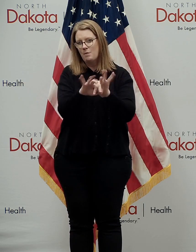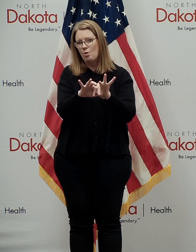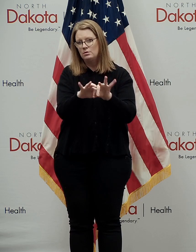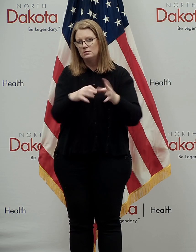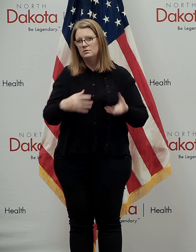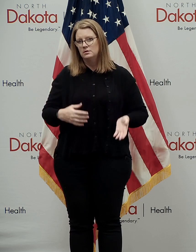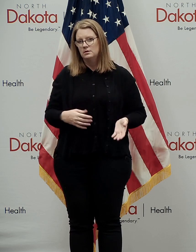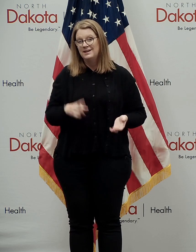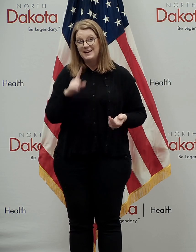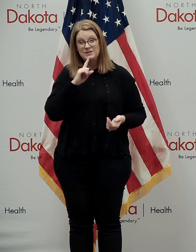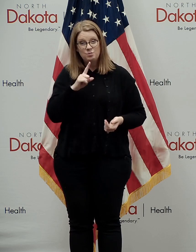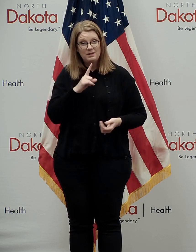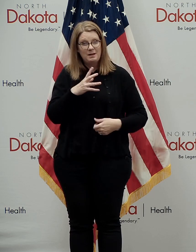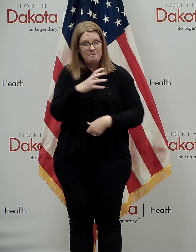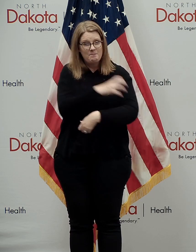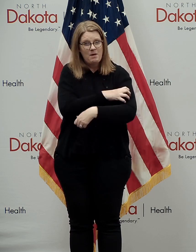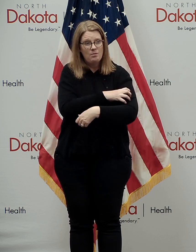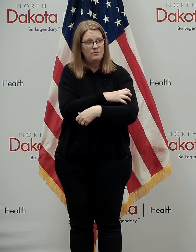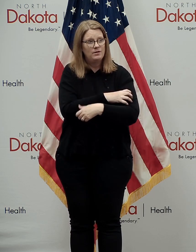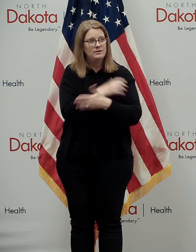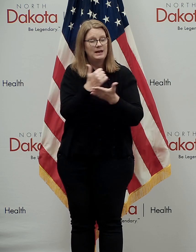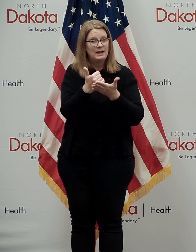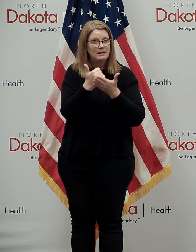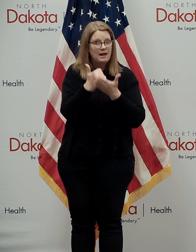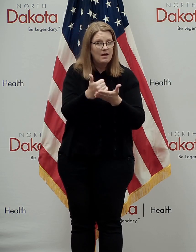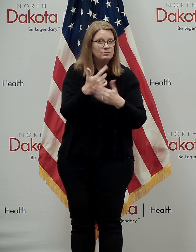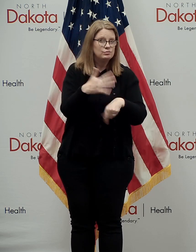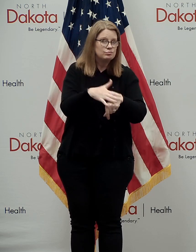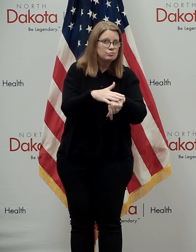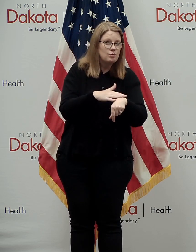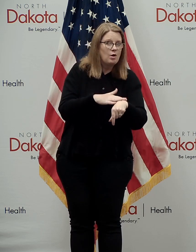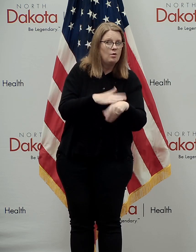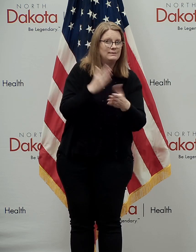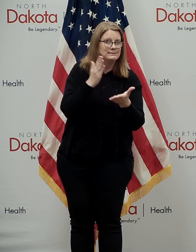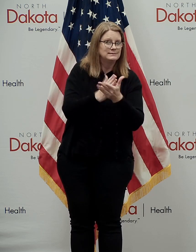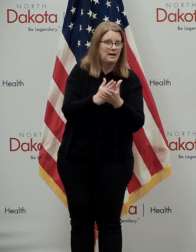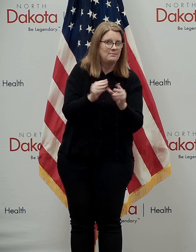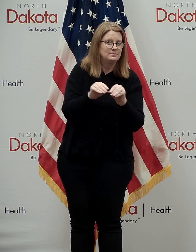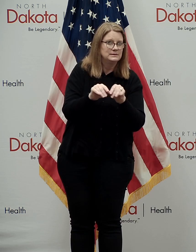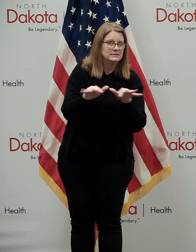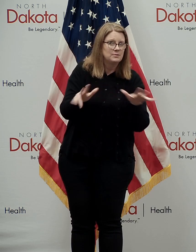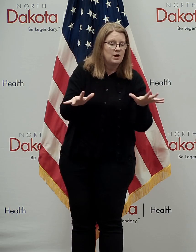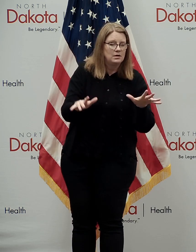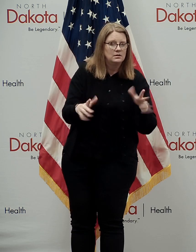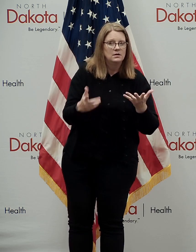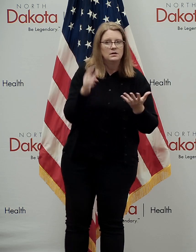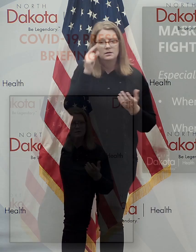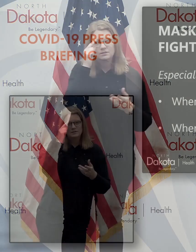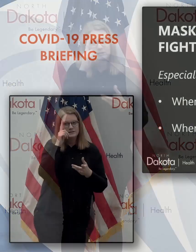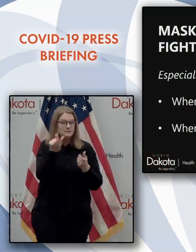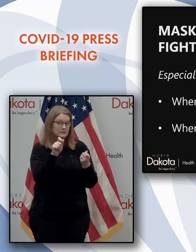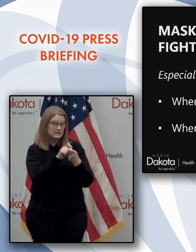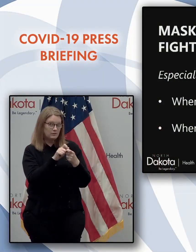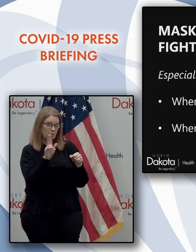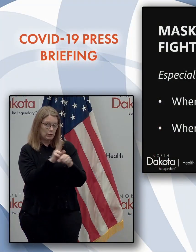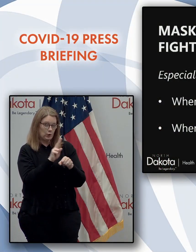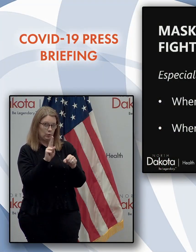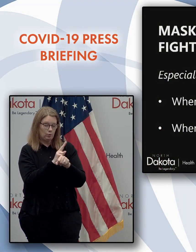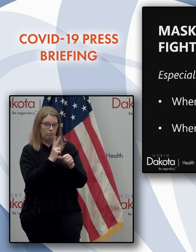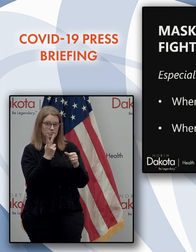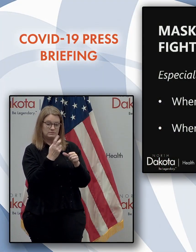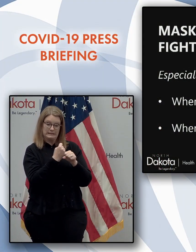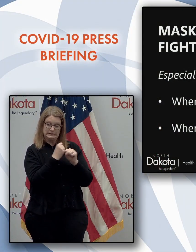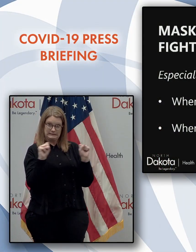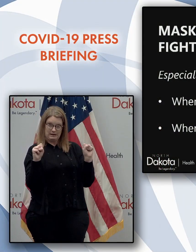most powerful weapons we have. They help slow and stop the spread of the virus, particularly when used in a safe